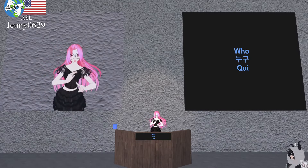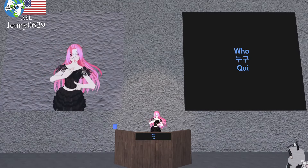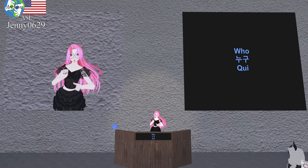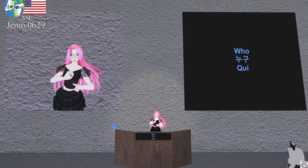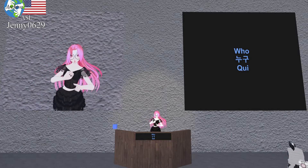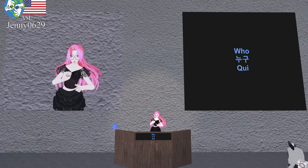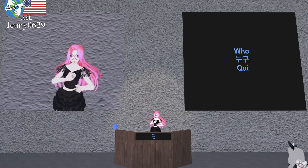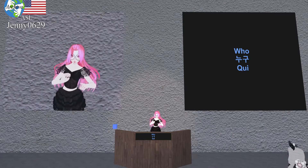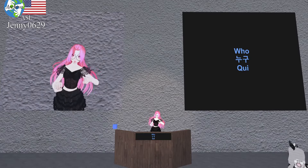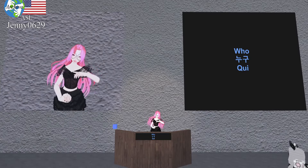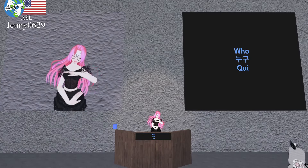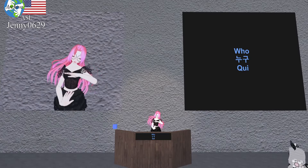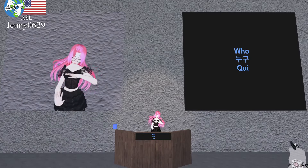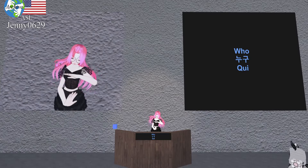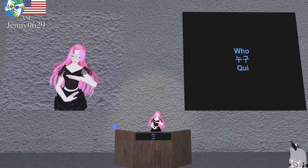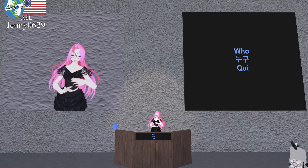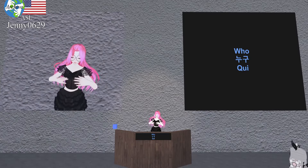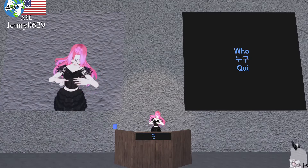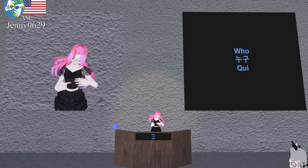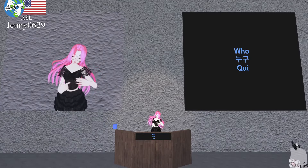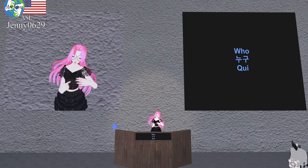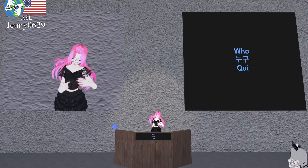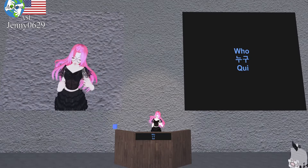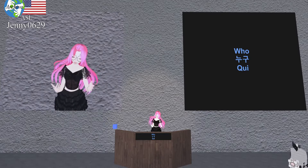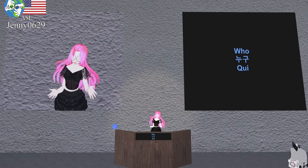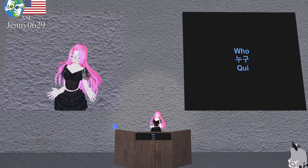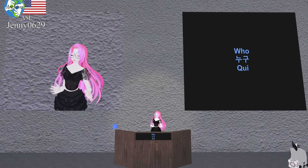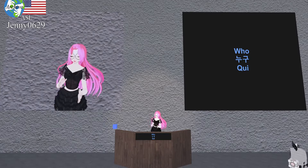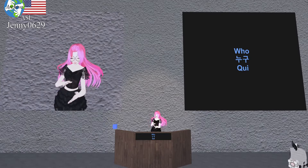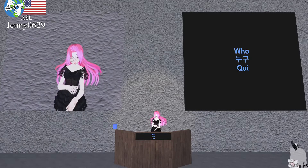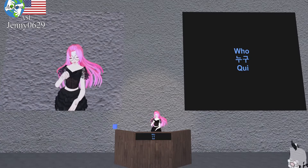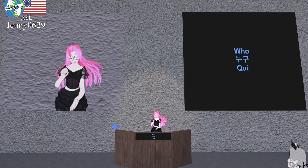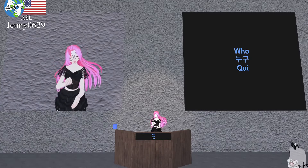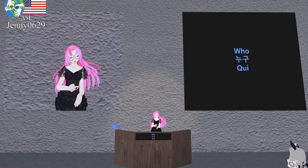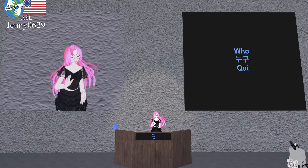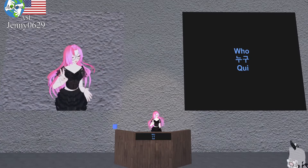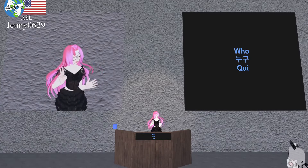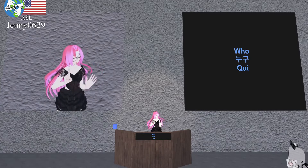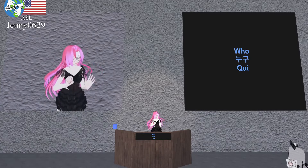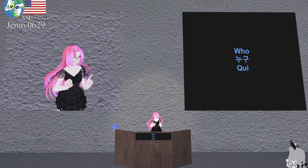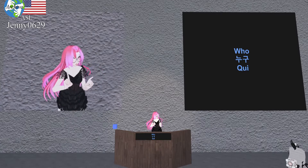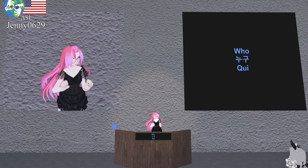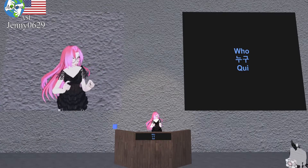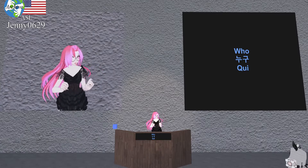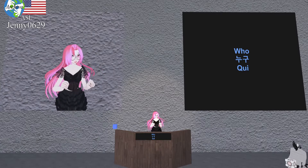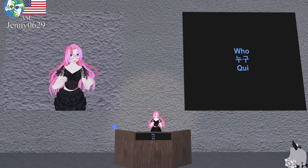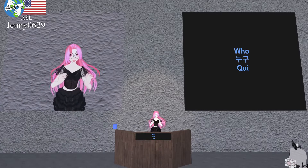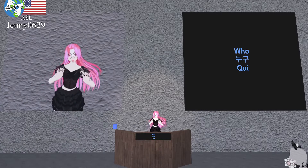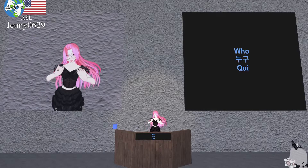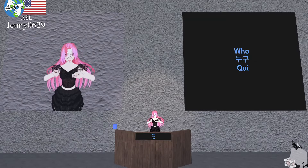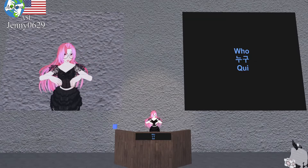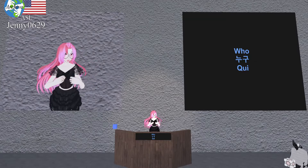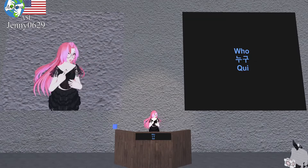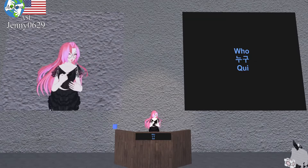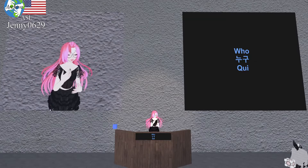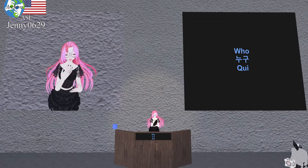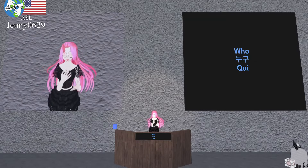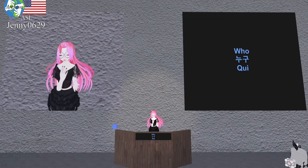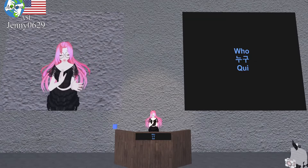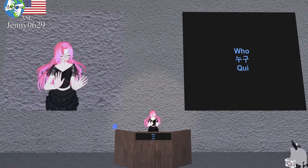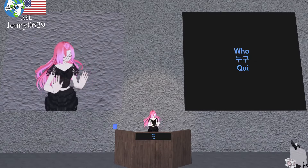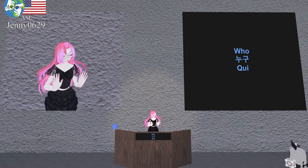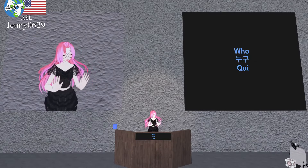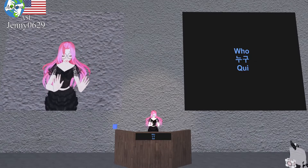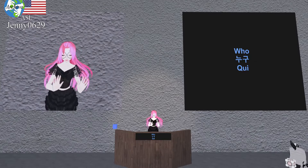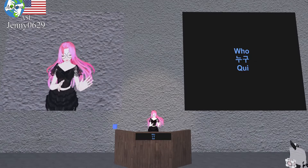So yeah, those are the great ones to practice if you're in the basics, you're just starting. You know, you want to learn your question words. You want to learn stuff like how are